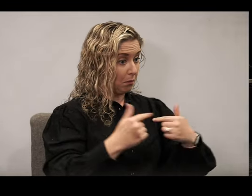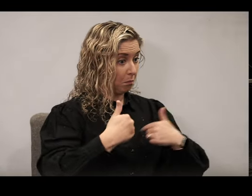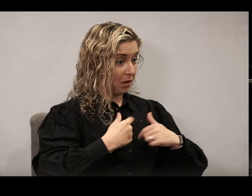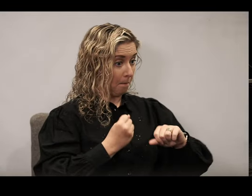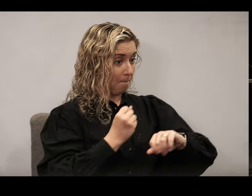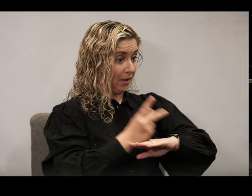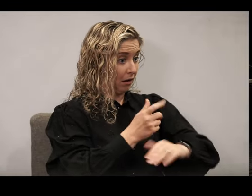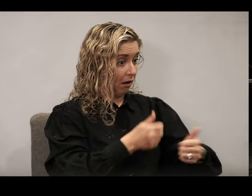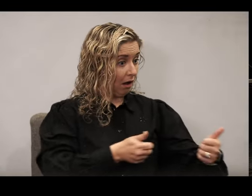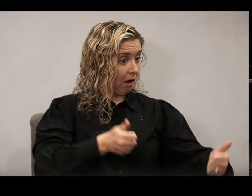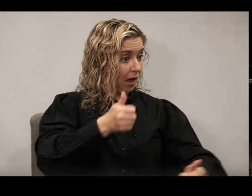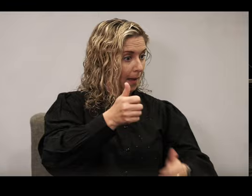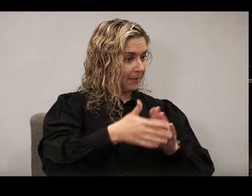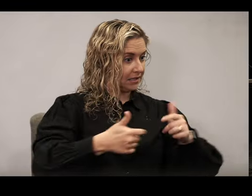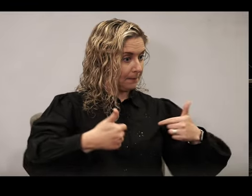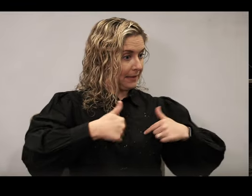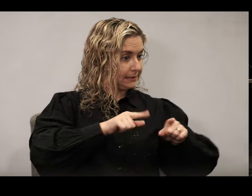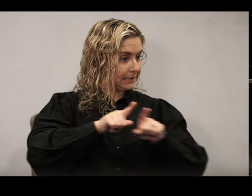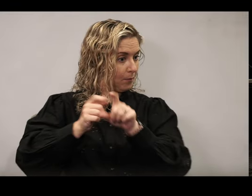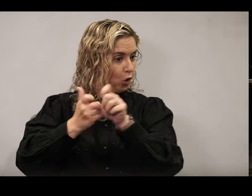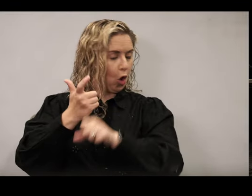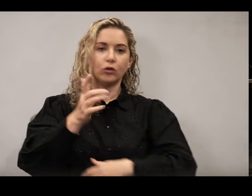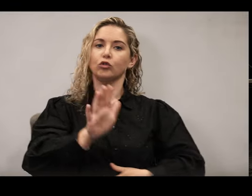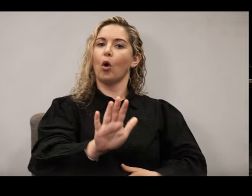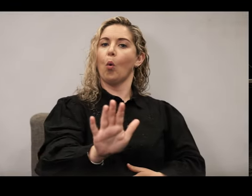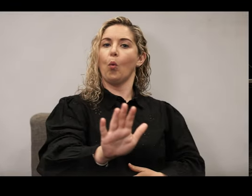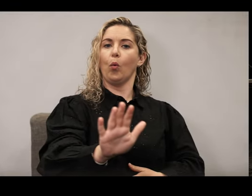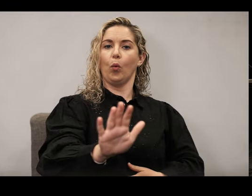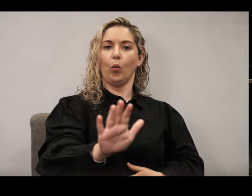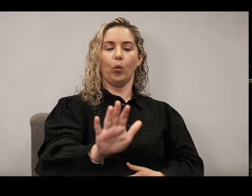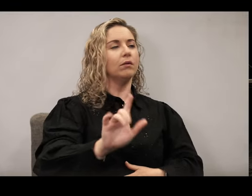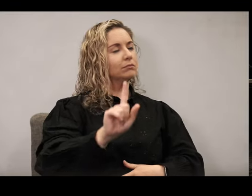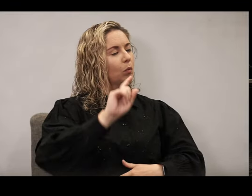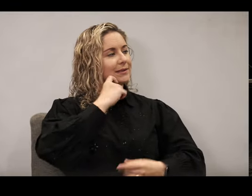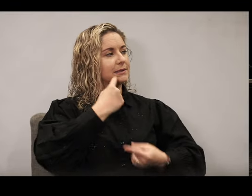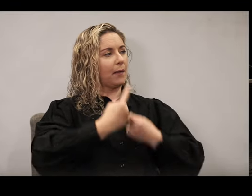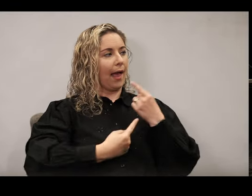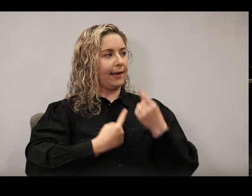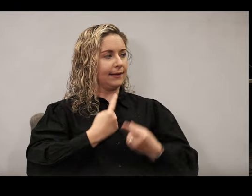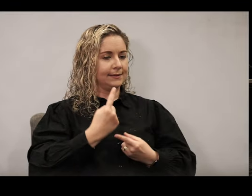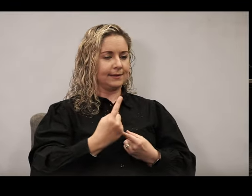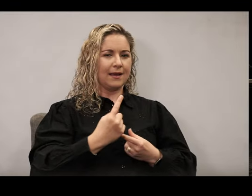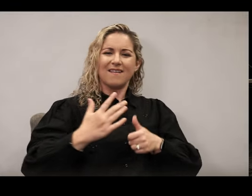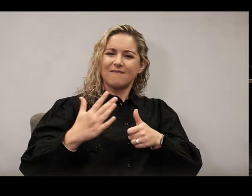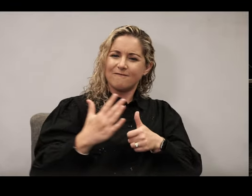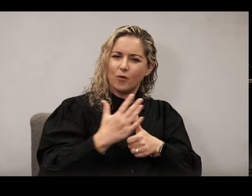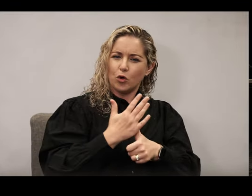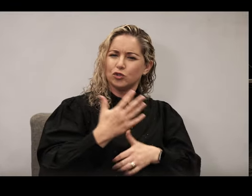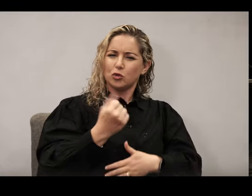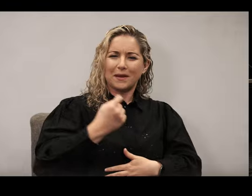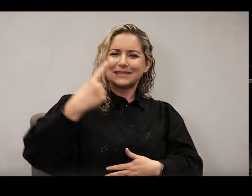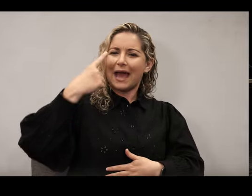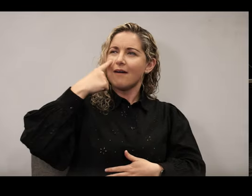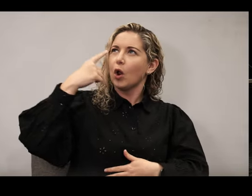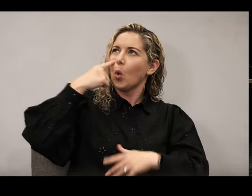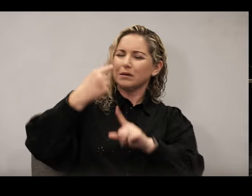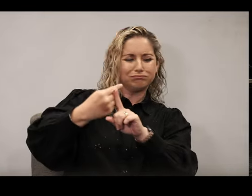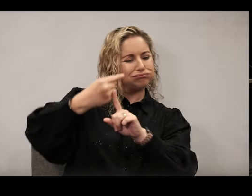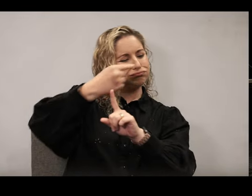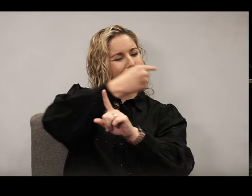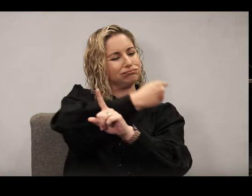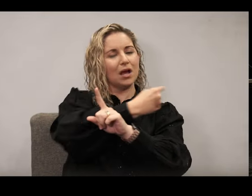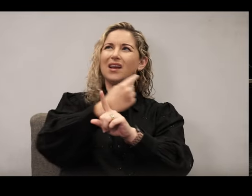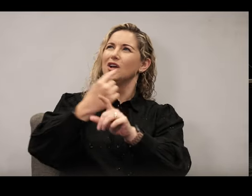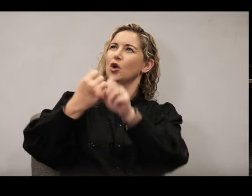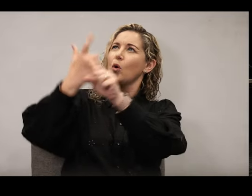to us. Two key places. The first, we look at what he's revealed about the image of God at creation. Genesis